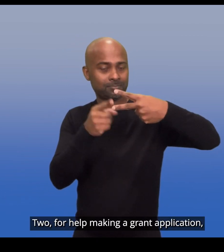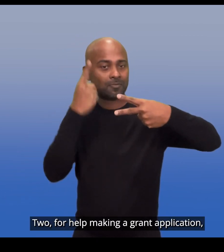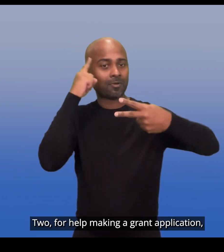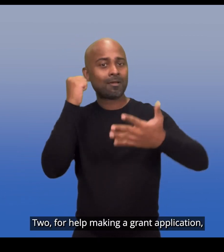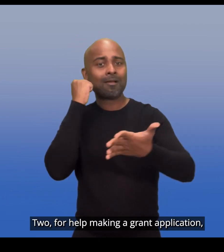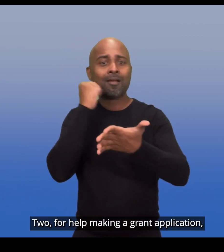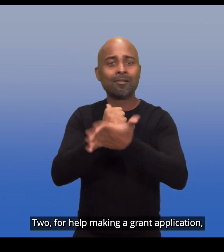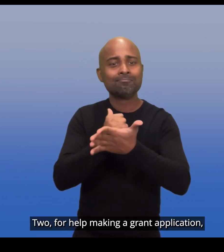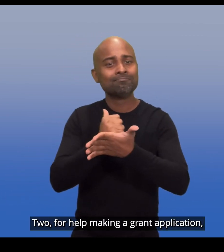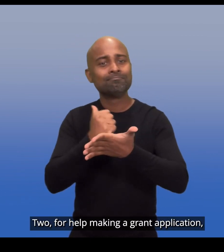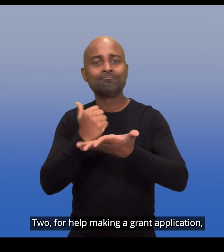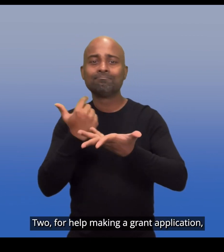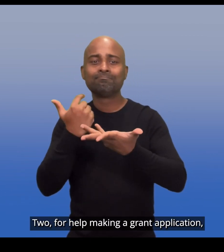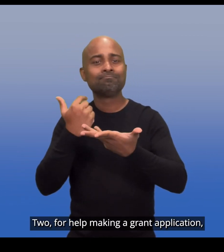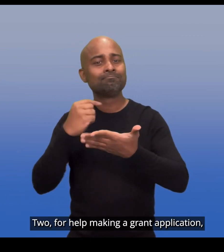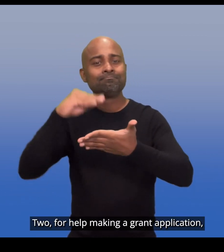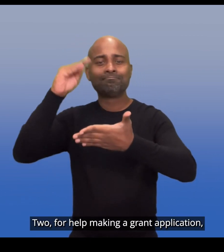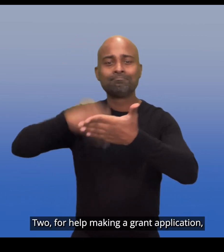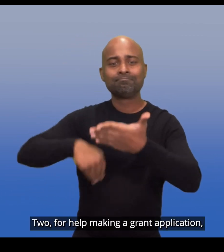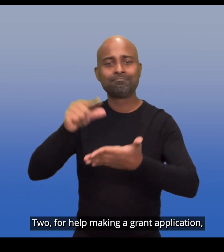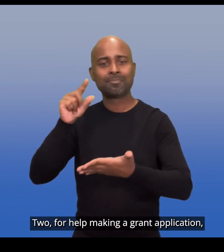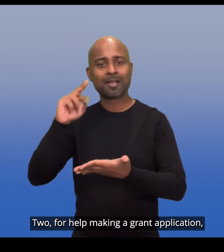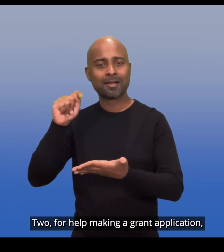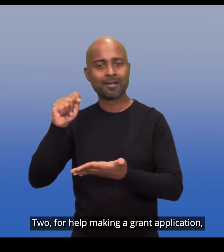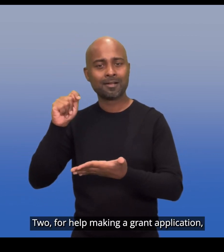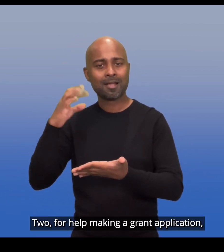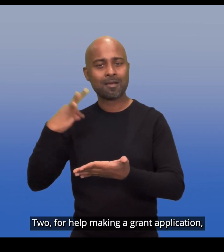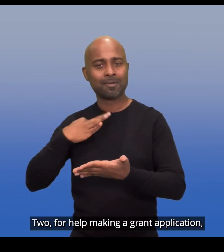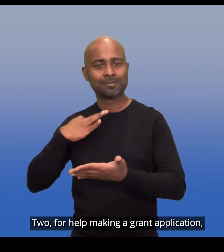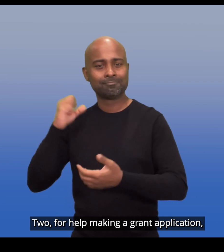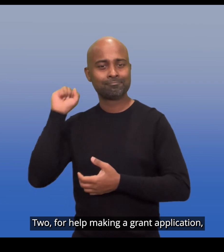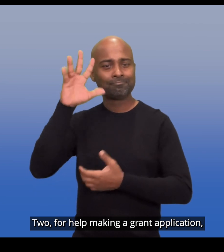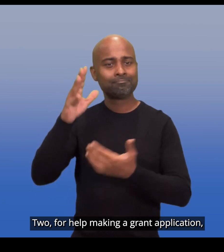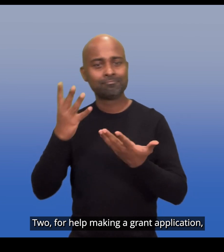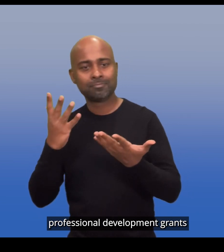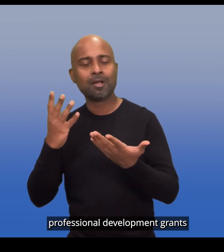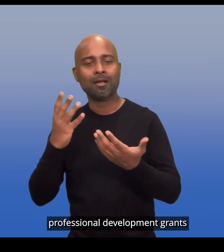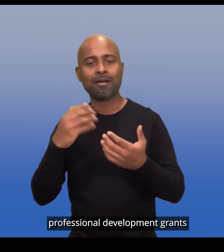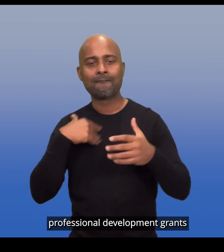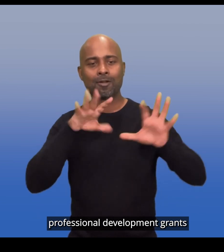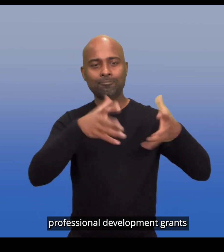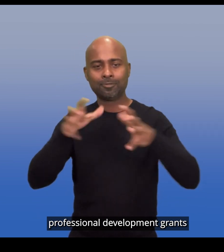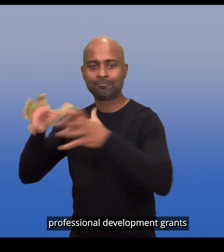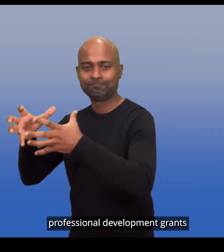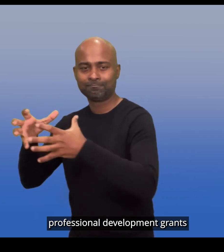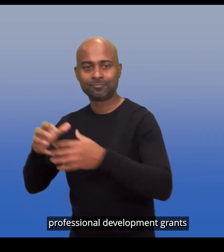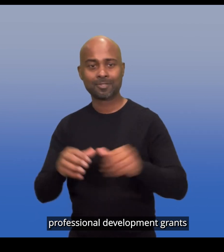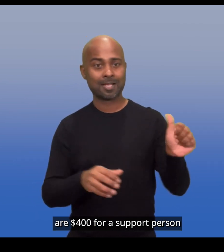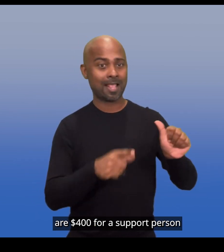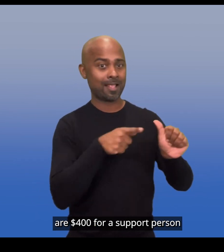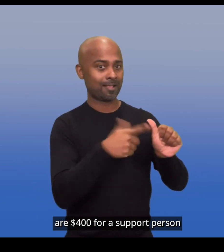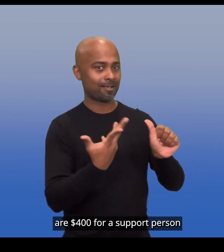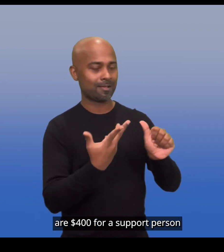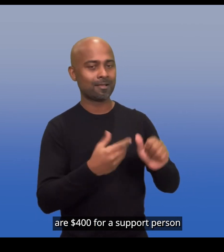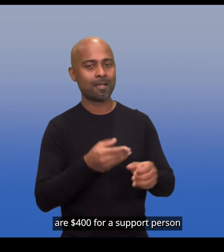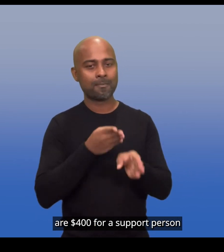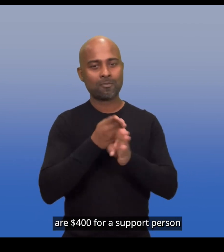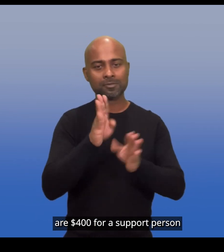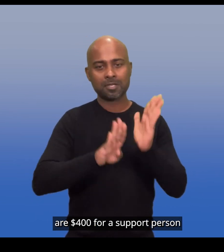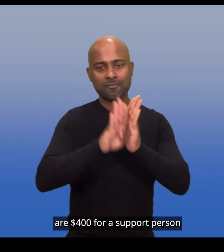2. For help making a grant application, professional development grants are $400 for a